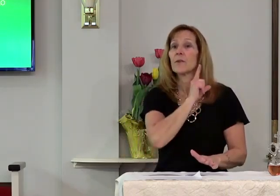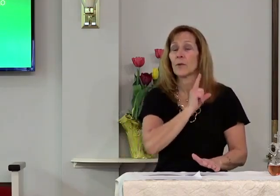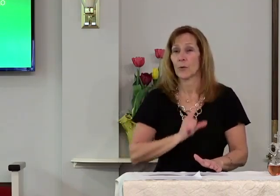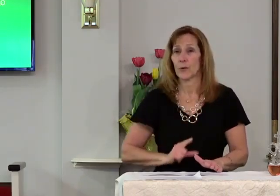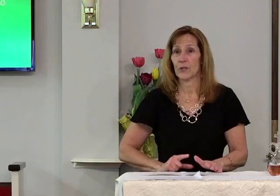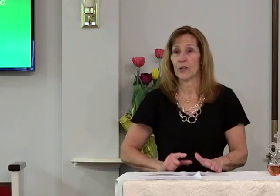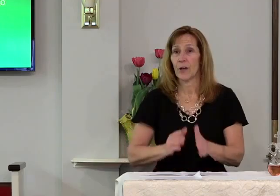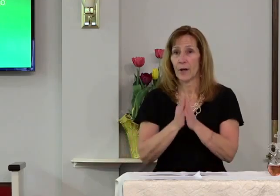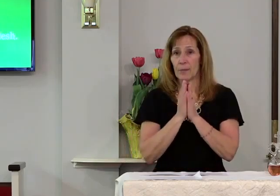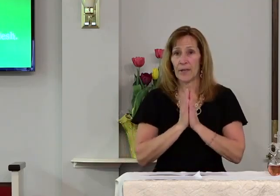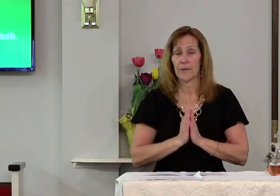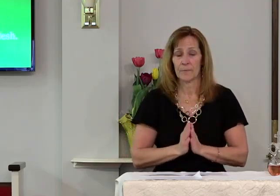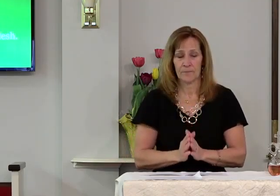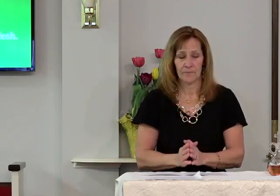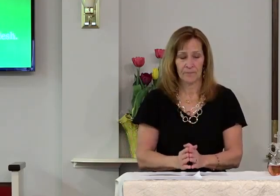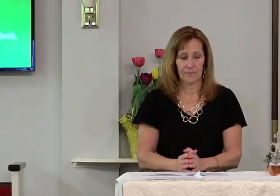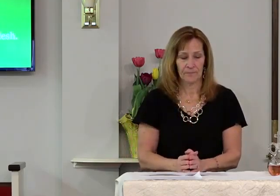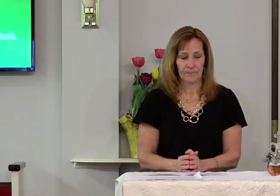amen